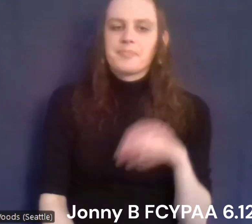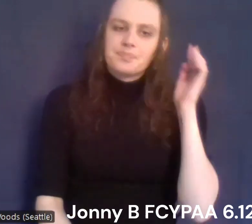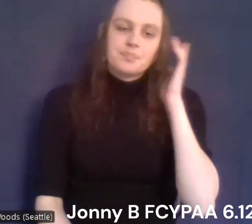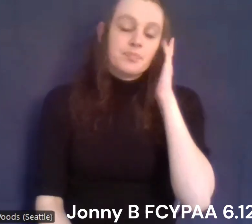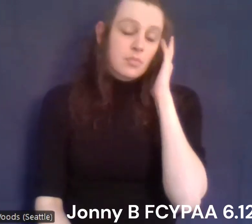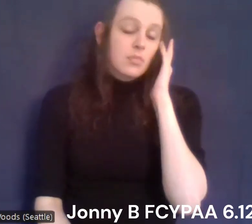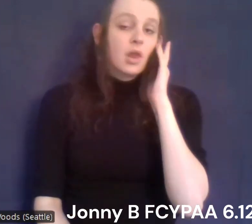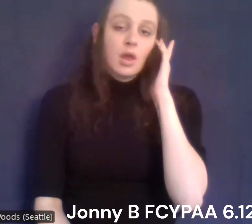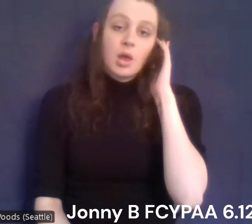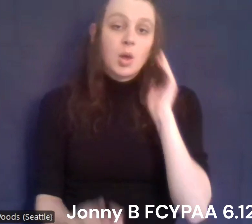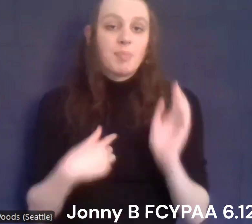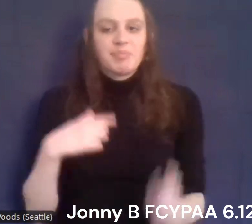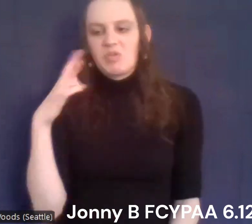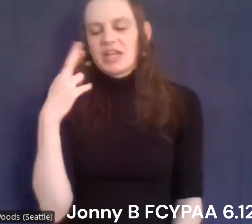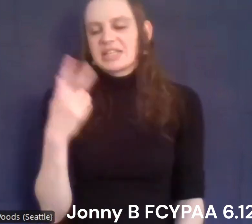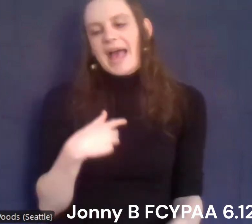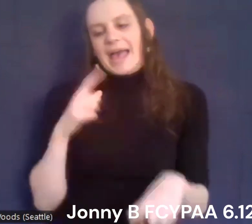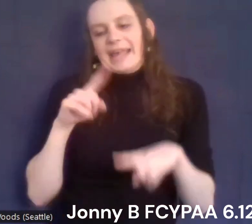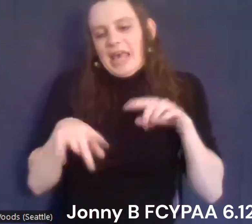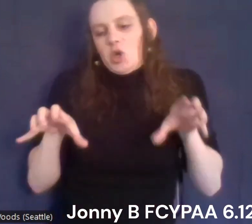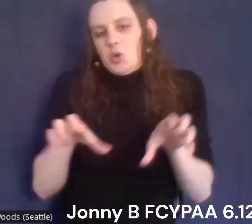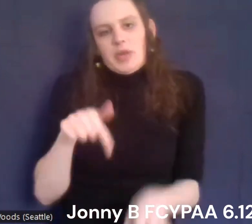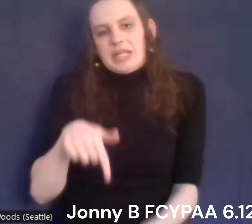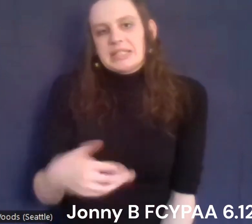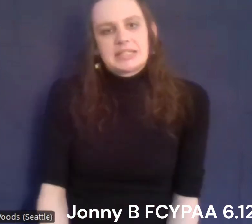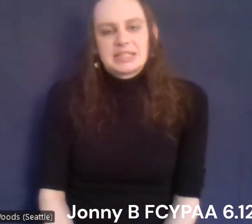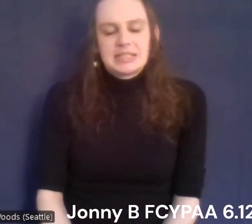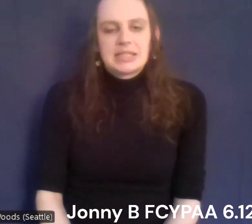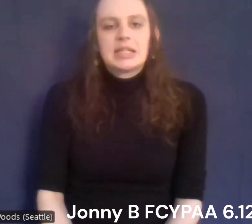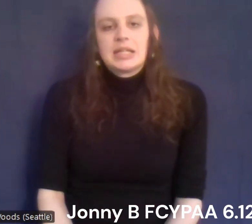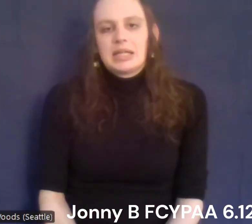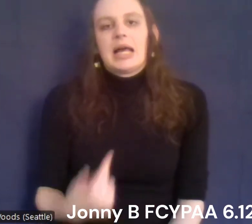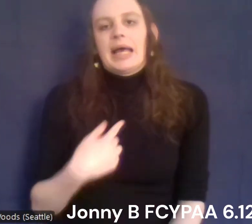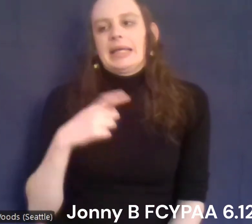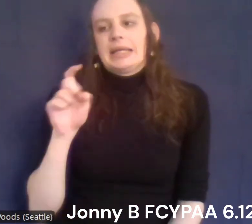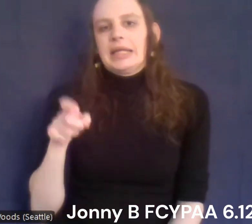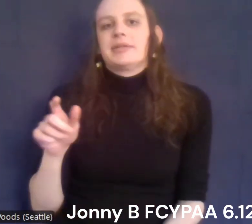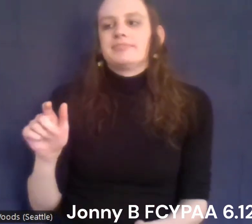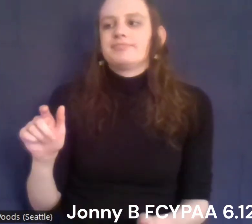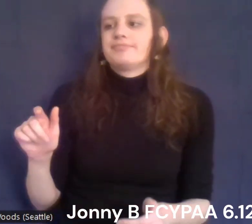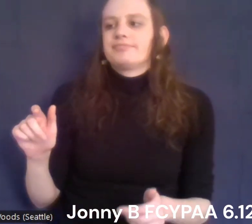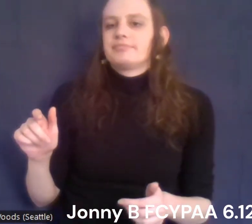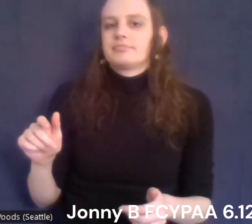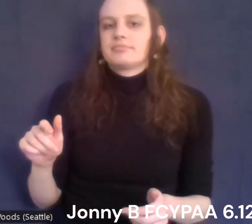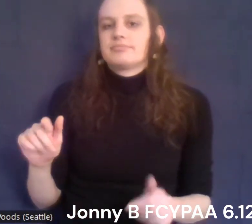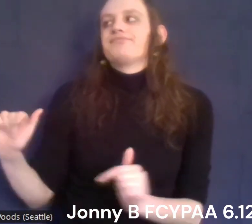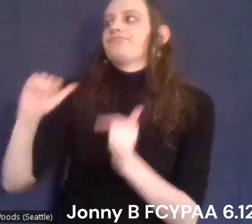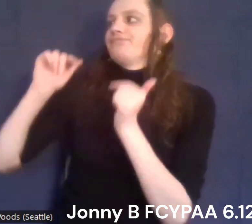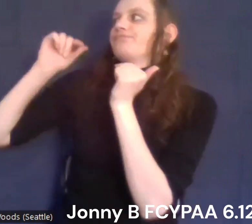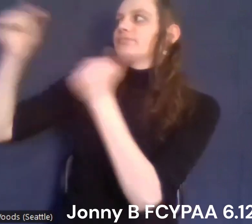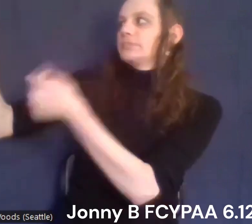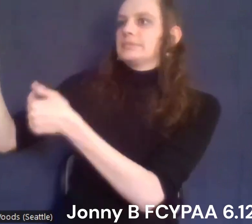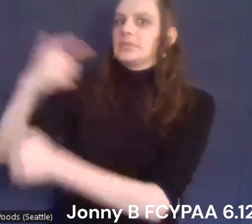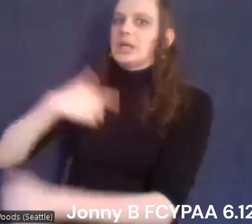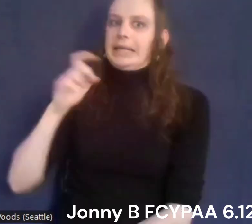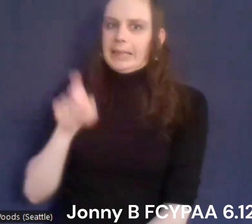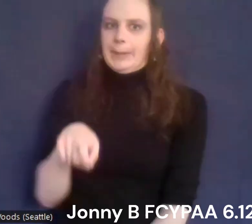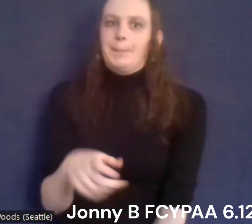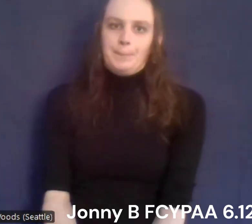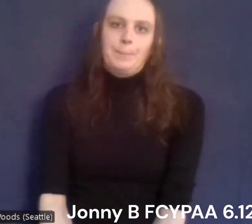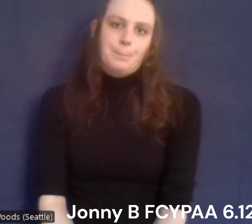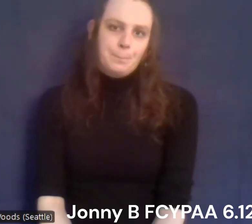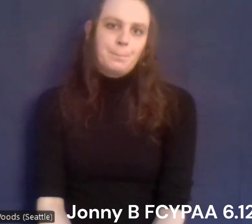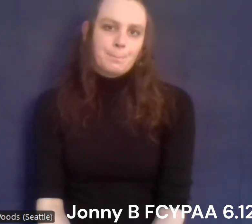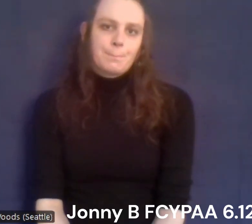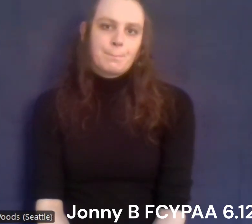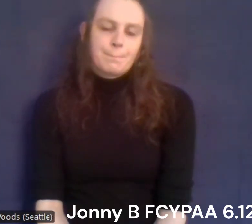like I can't do this, and I needed to give it a full honest try, and ended up